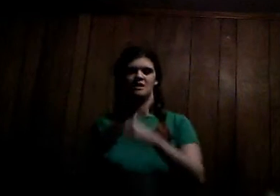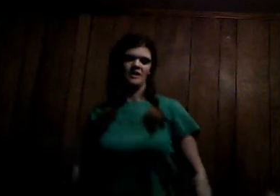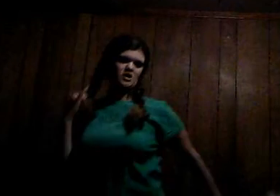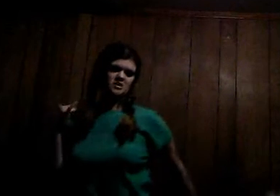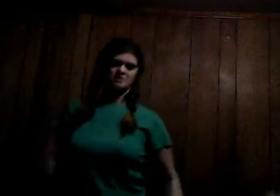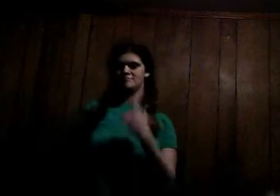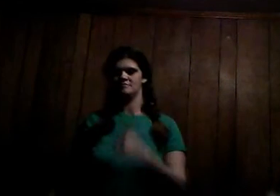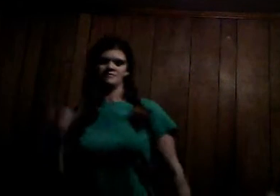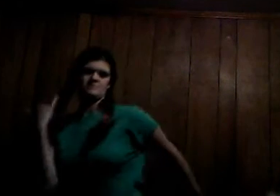Can't touch this.